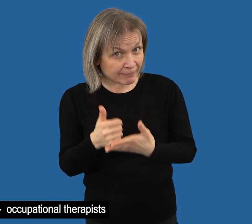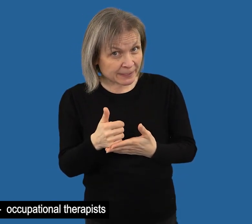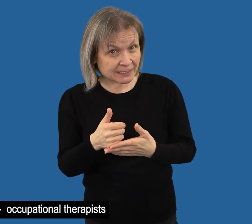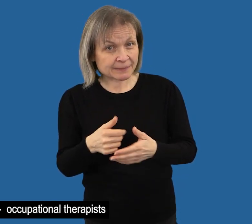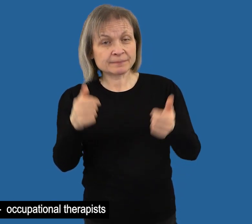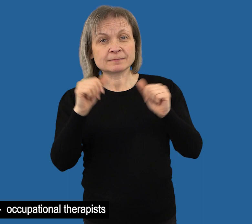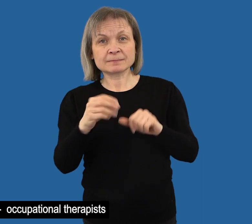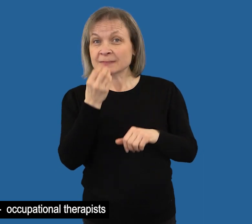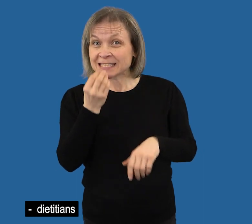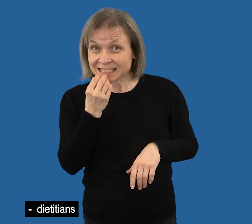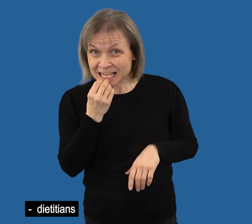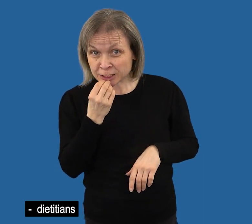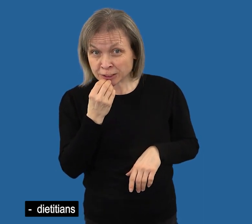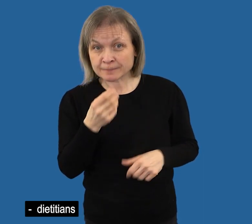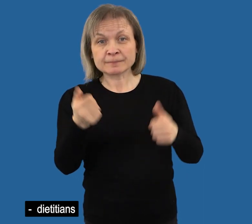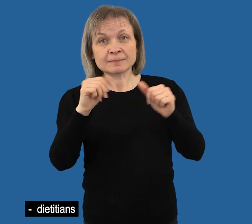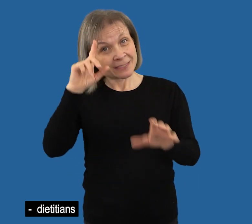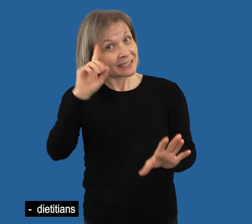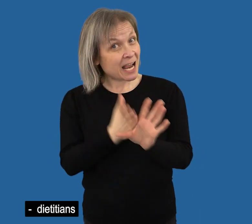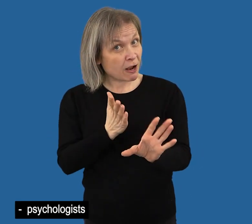occupational therapists, dietitians,